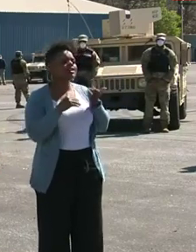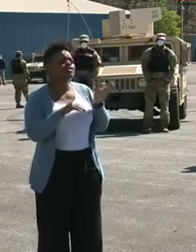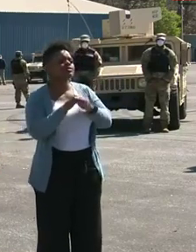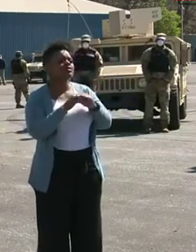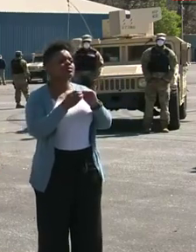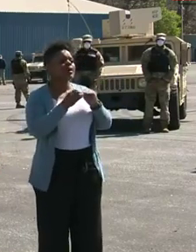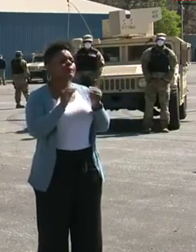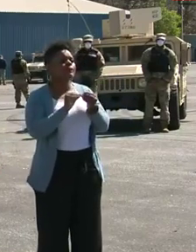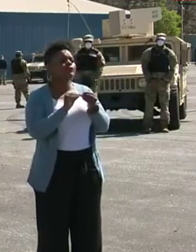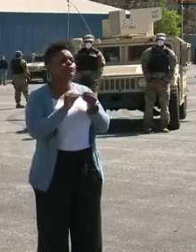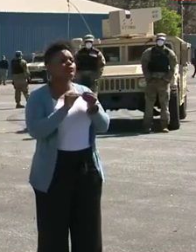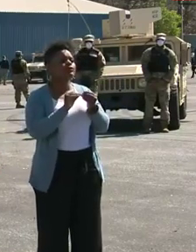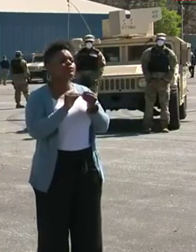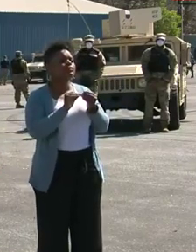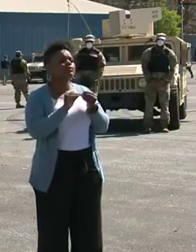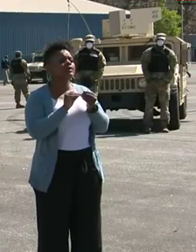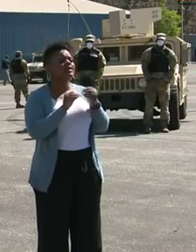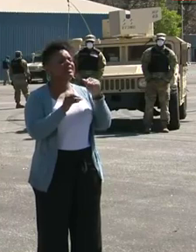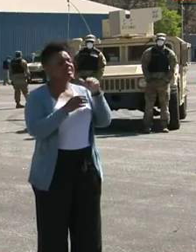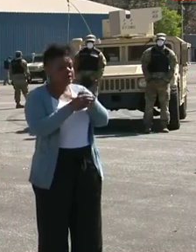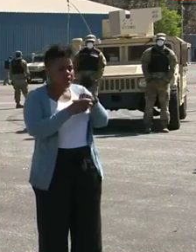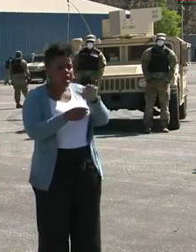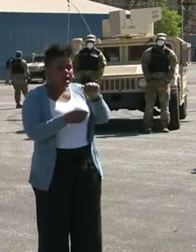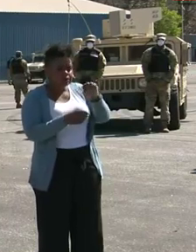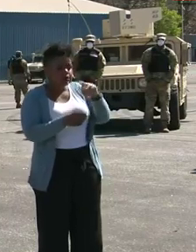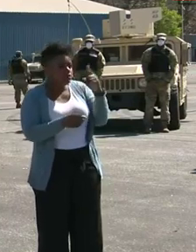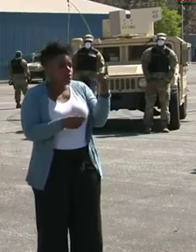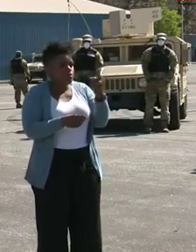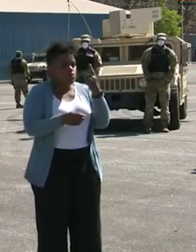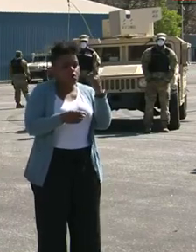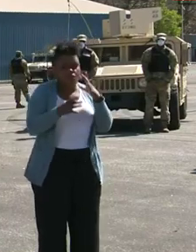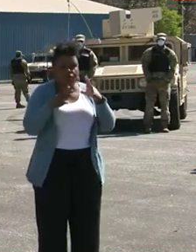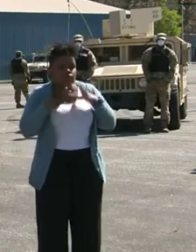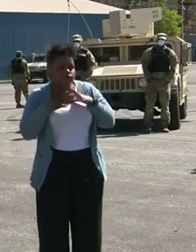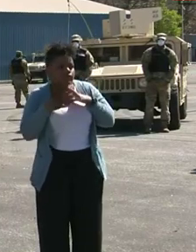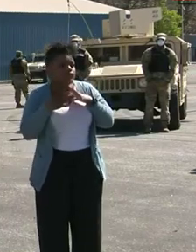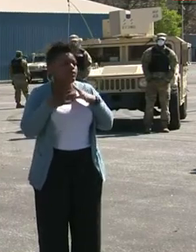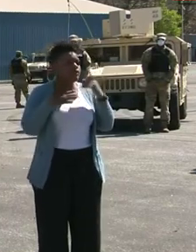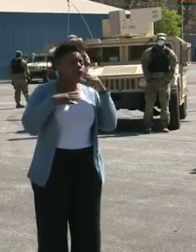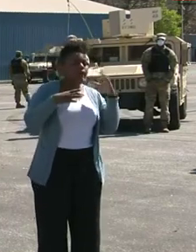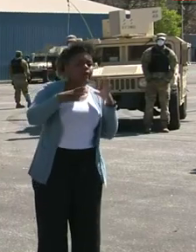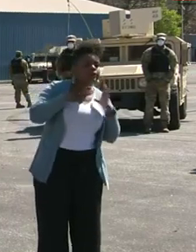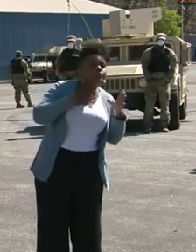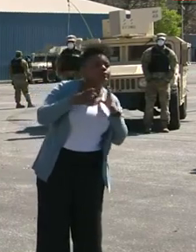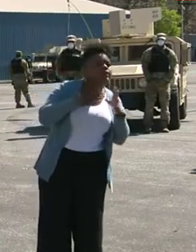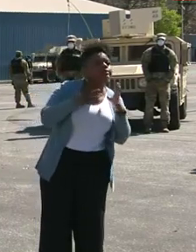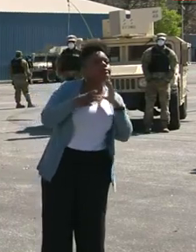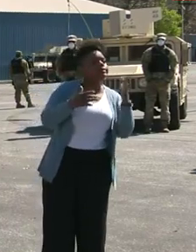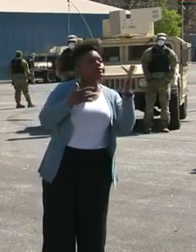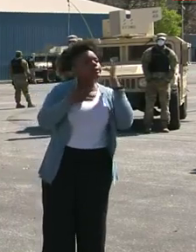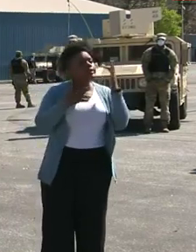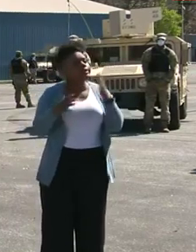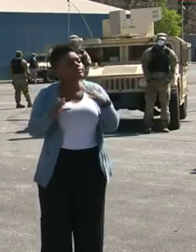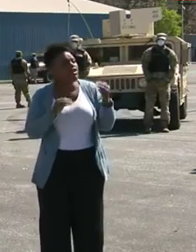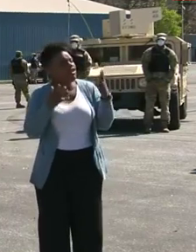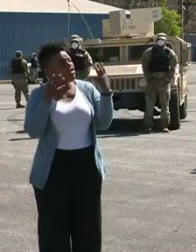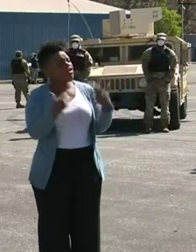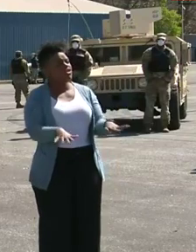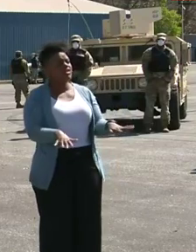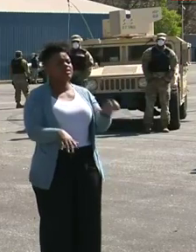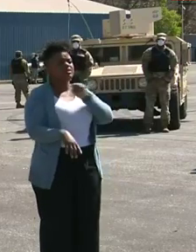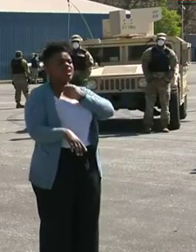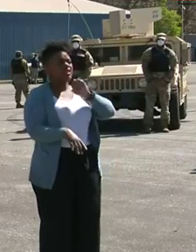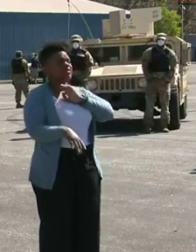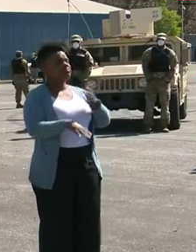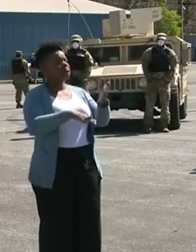number of individuals on annual leave, sick leave, disability, so they staff at 30 or to 40% above what they need for each of those 4